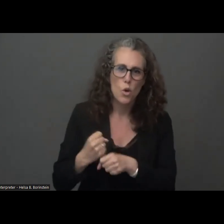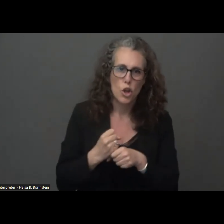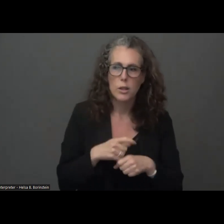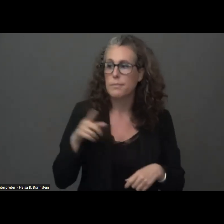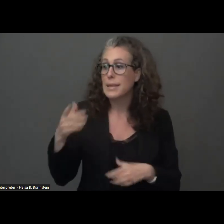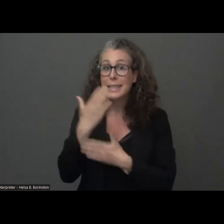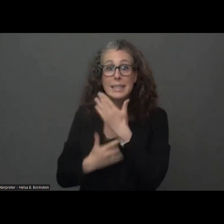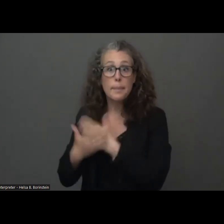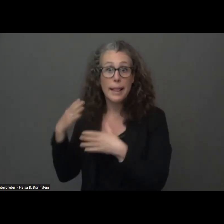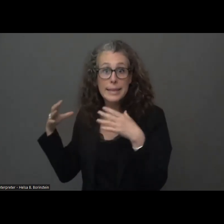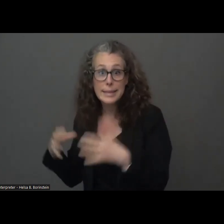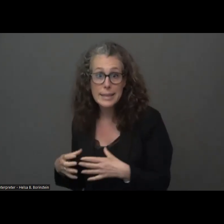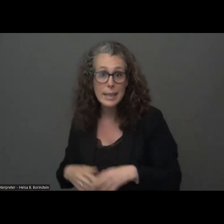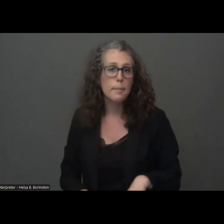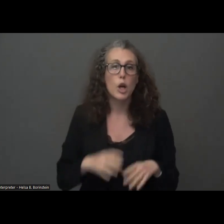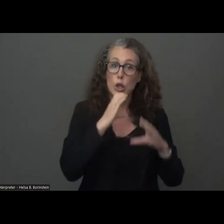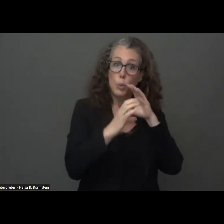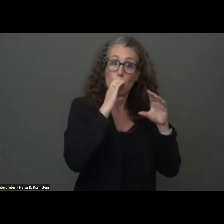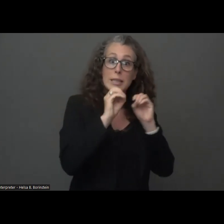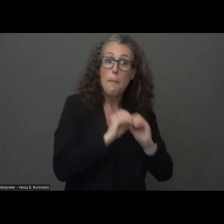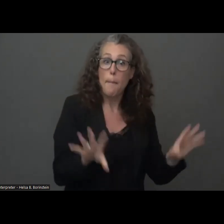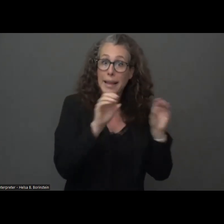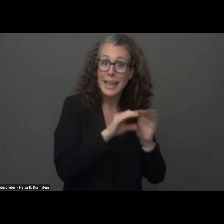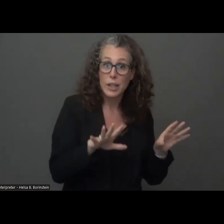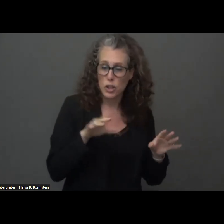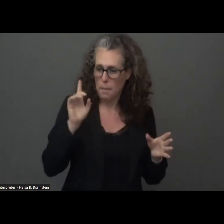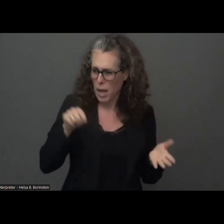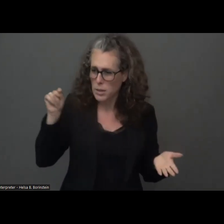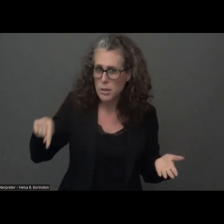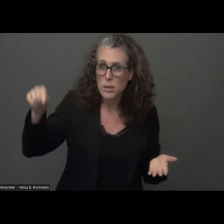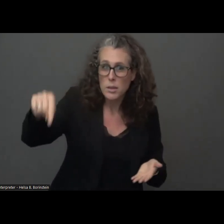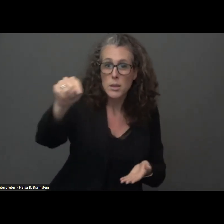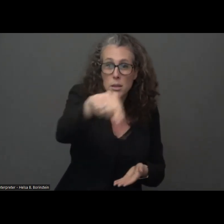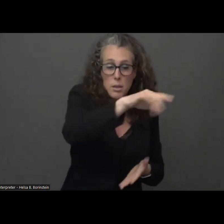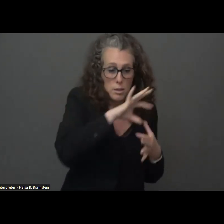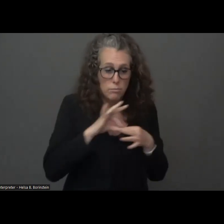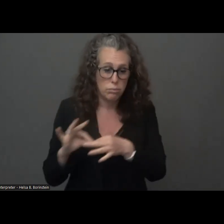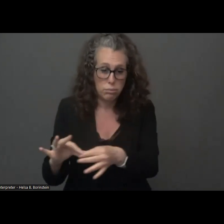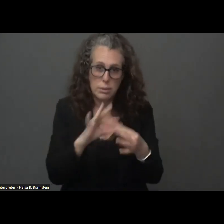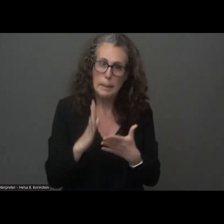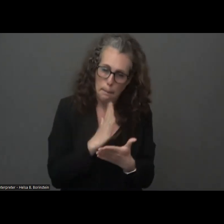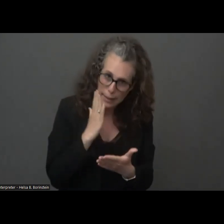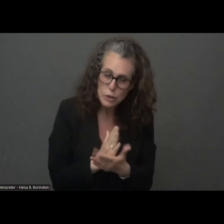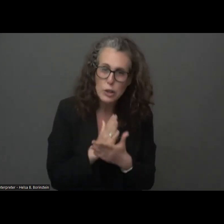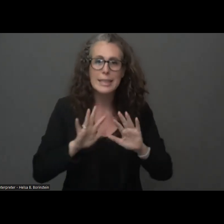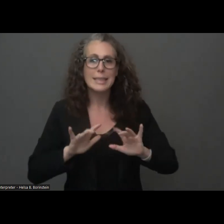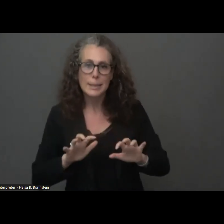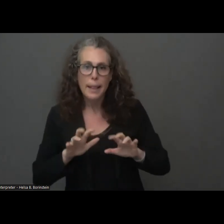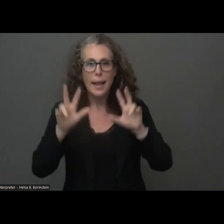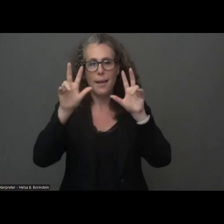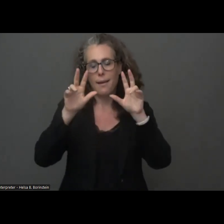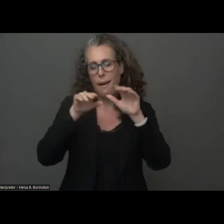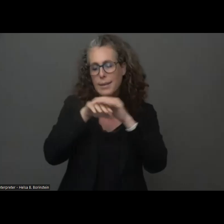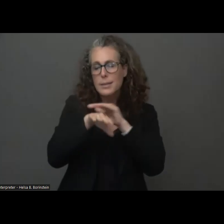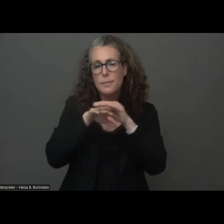our communications and publications colleagues, that we could ensure that this digital accessibility standard could be meaningfully incorporated into